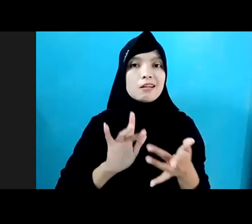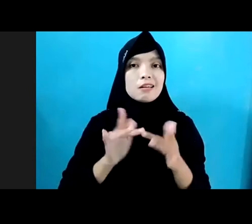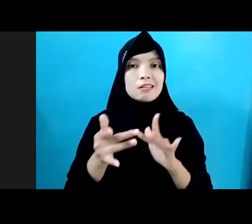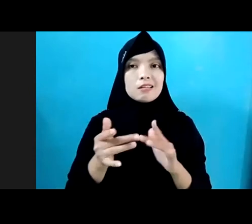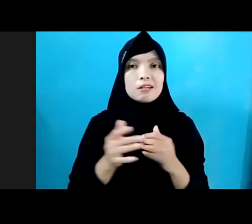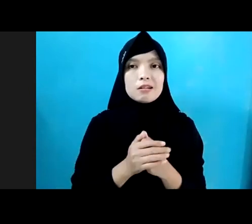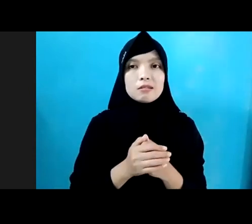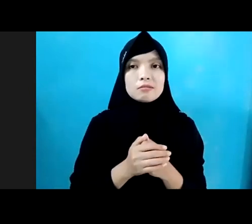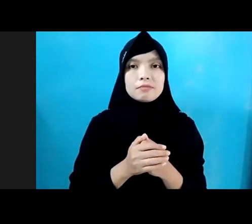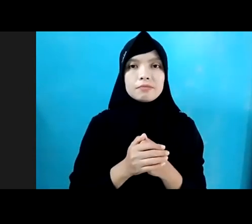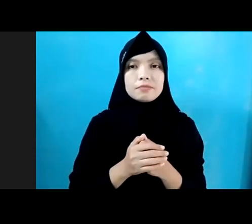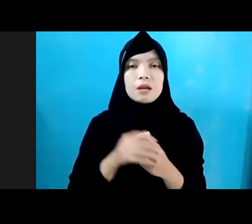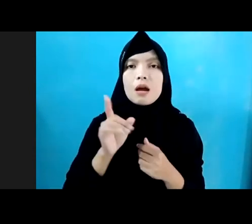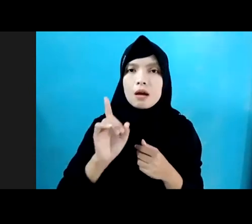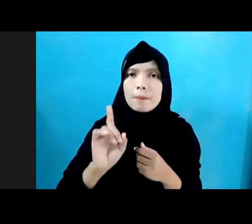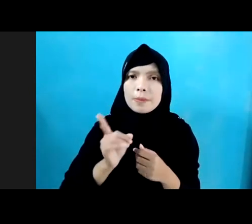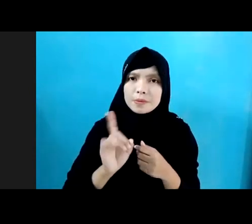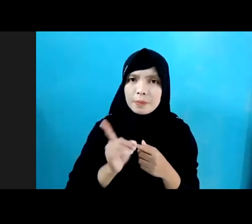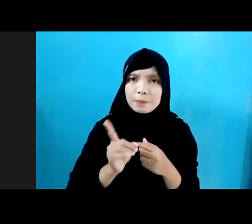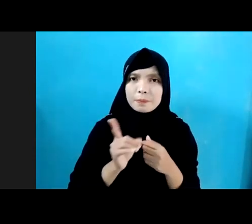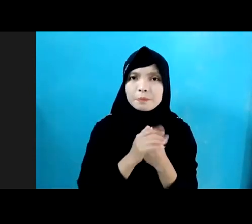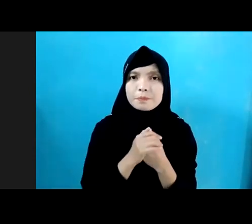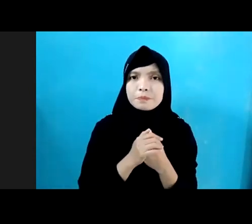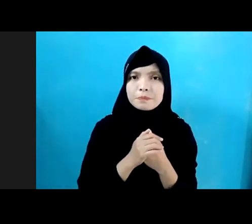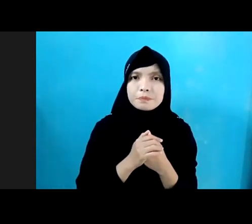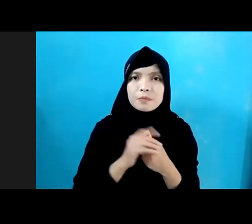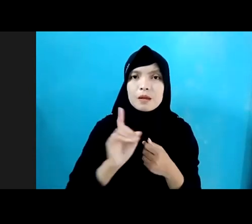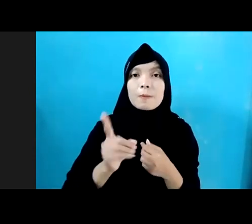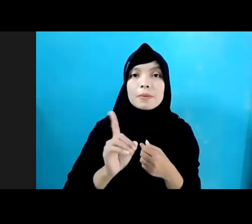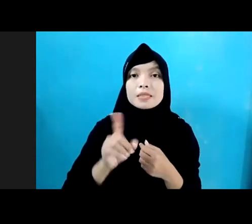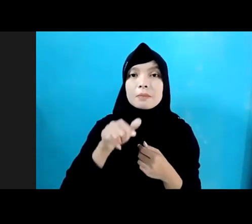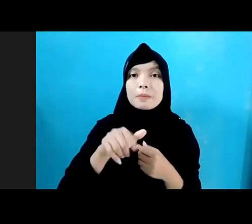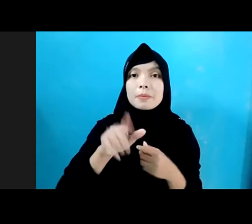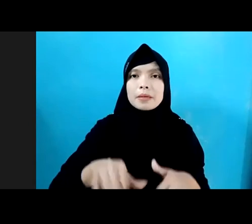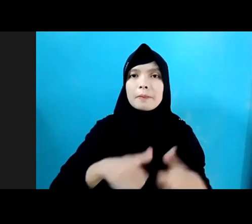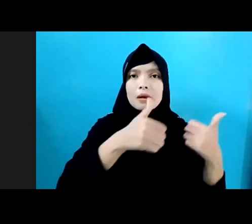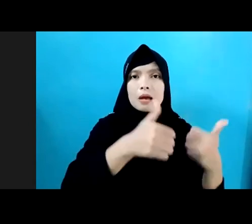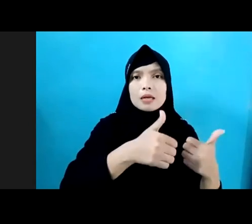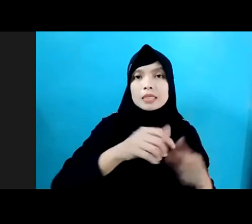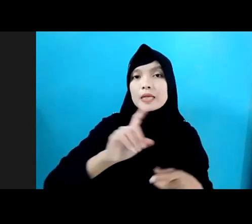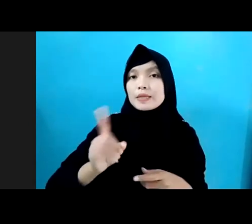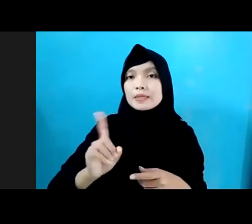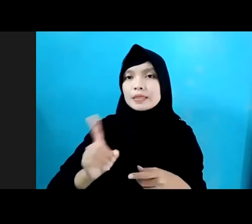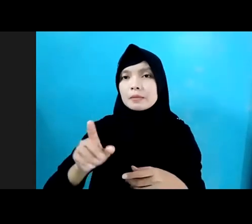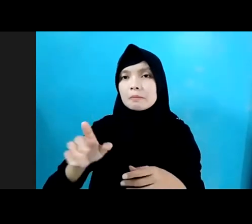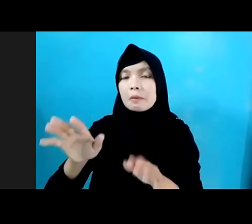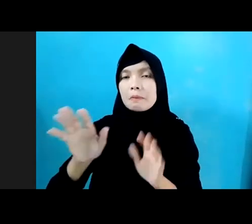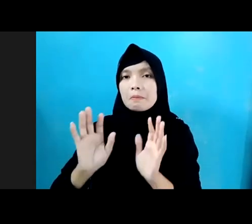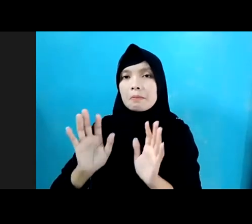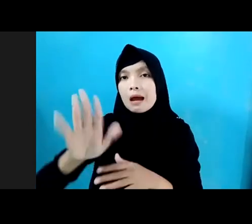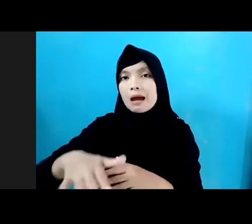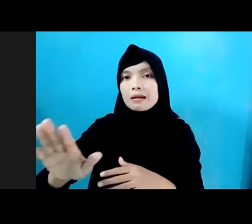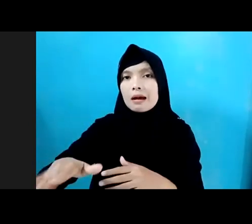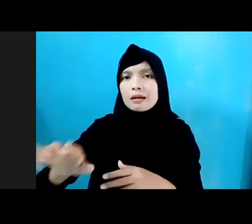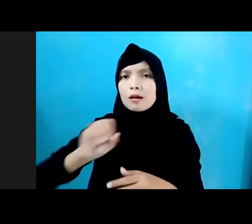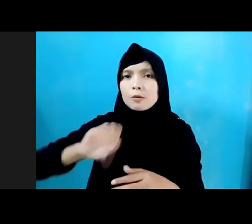Online Therefore We Need To Think About That In Terms Of Prevention And Risk Management So